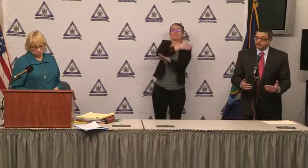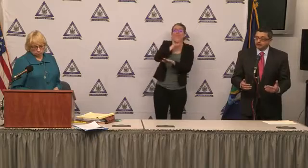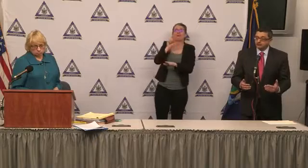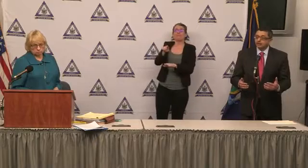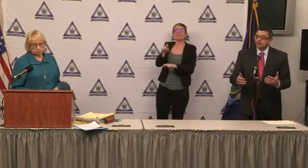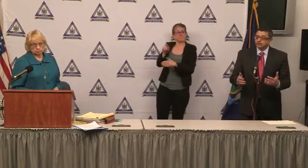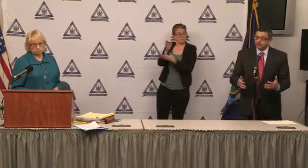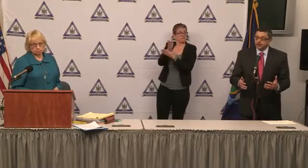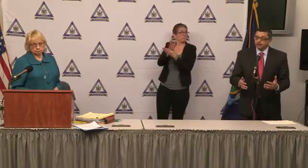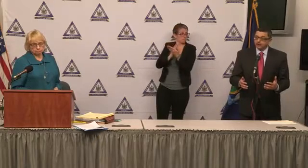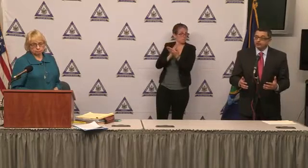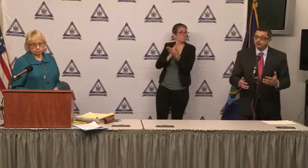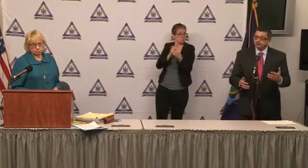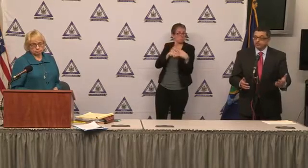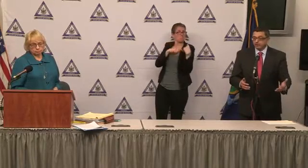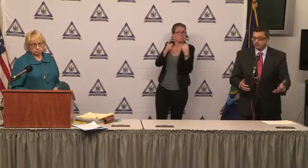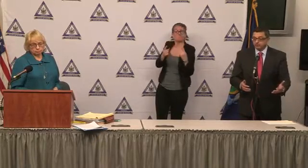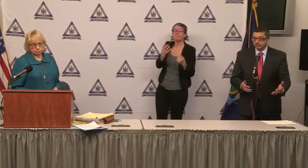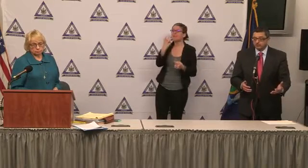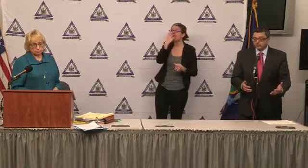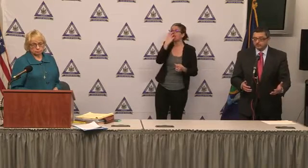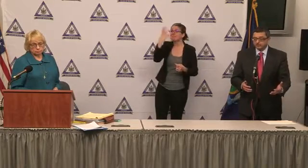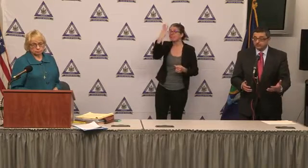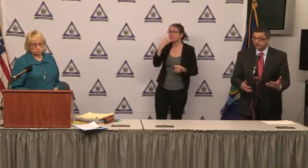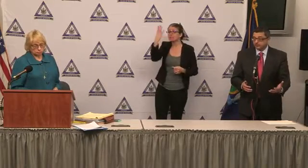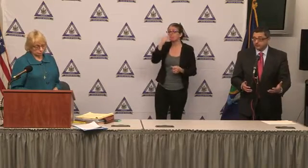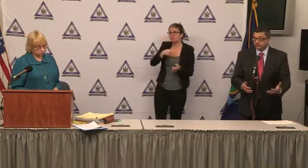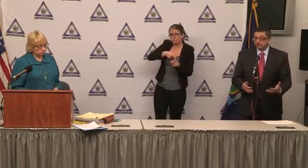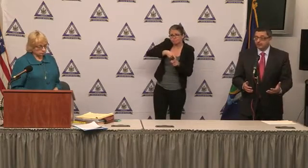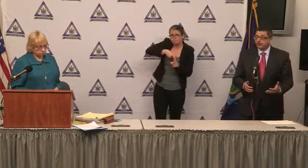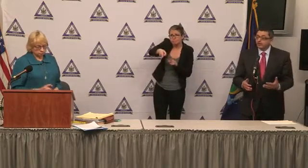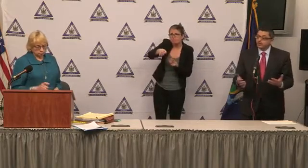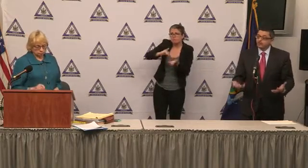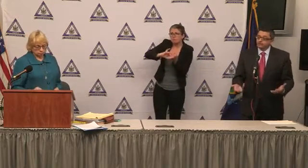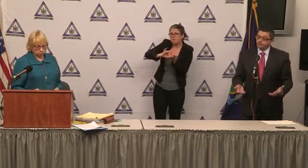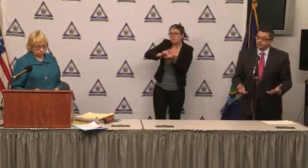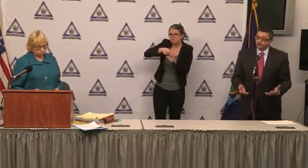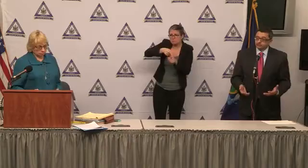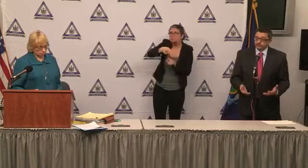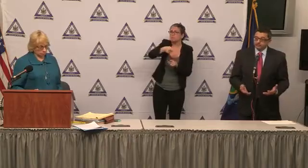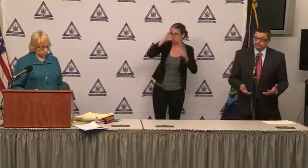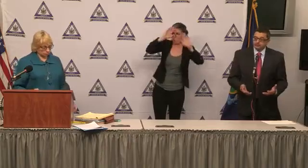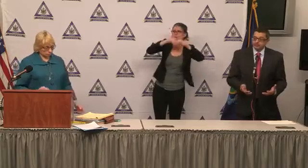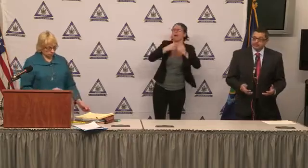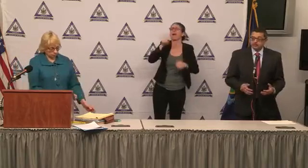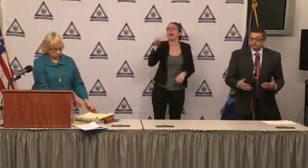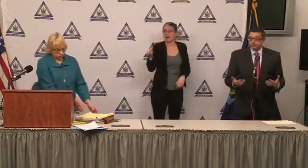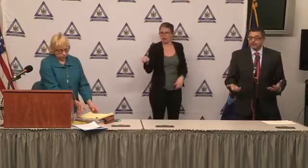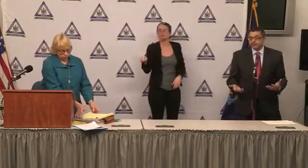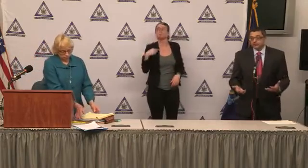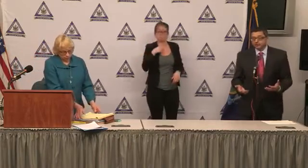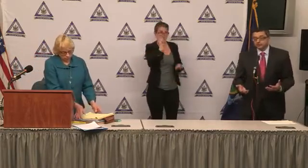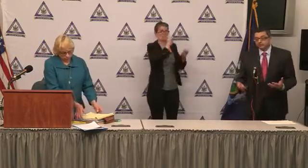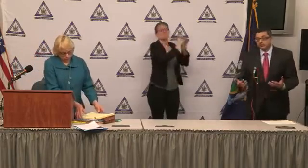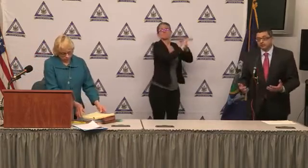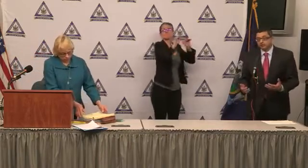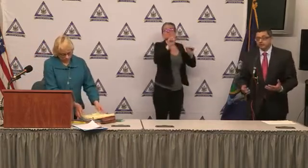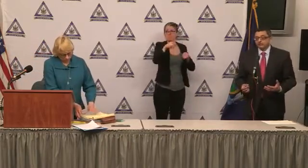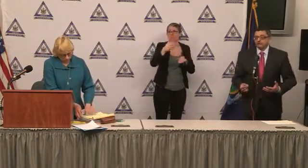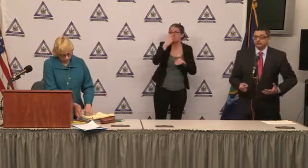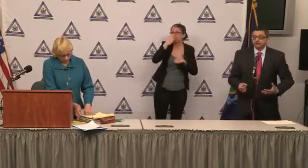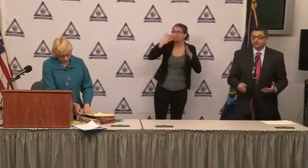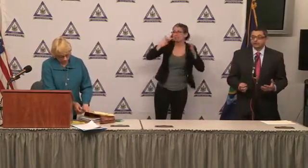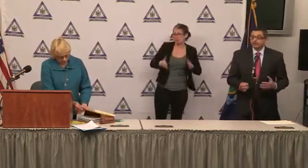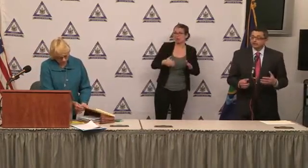quick fashion to help out if they were needed. And then the third thing is space for the ill people who require